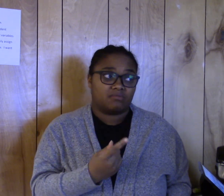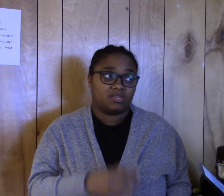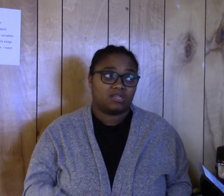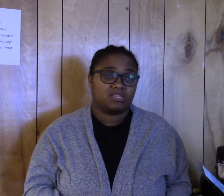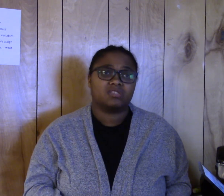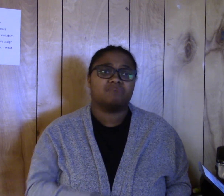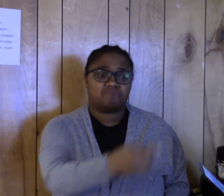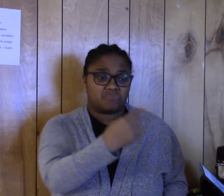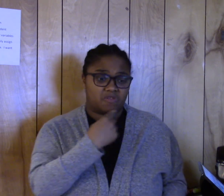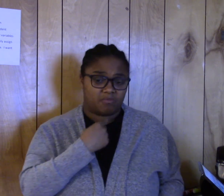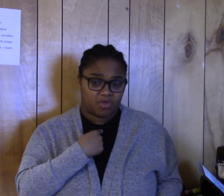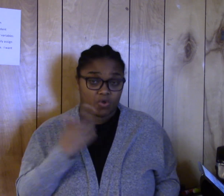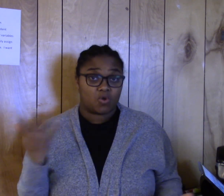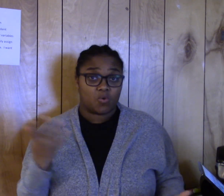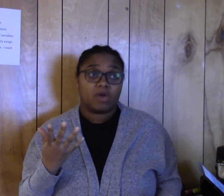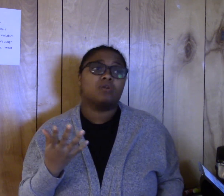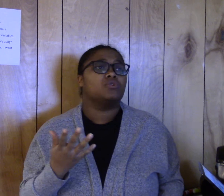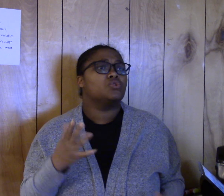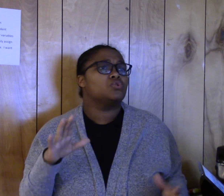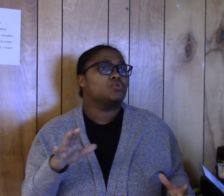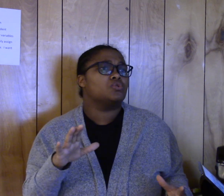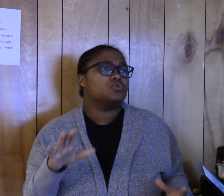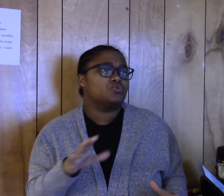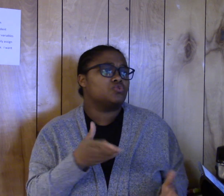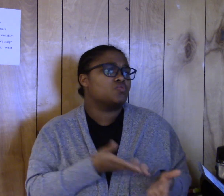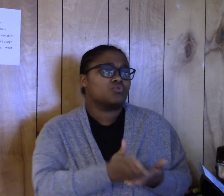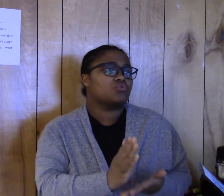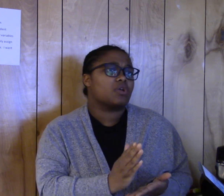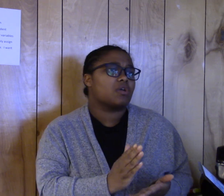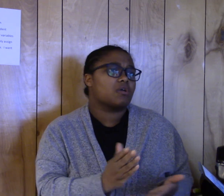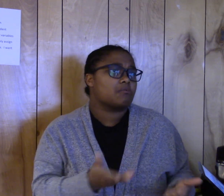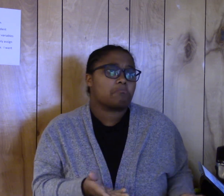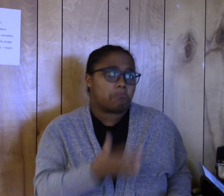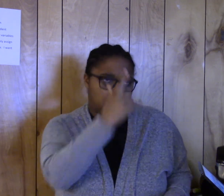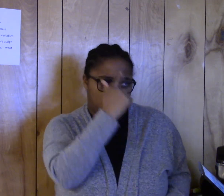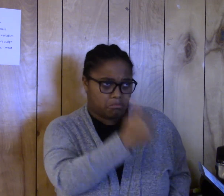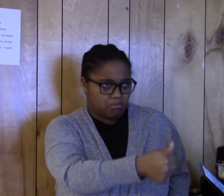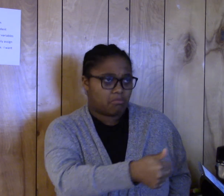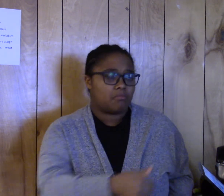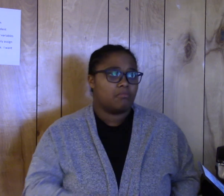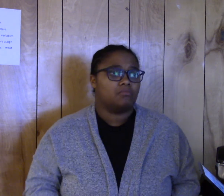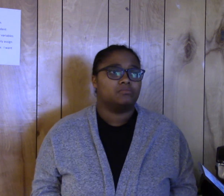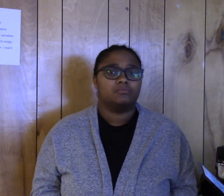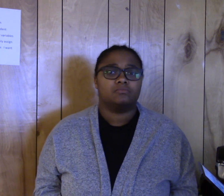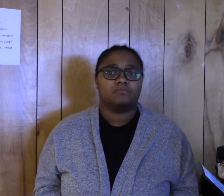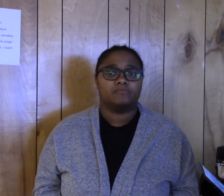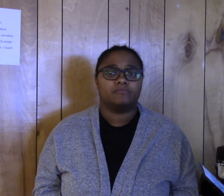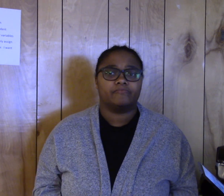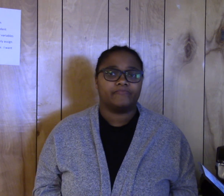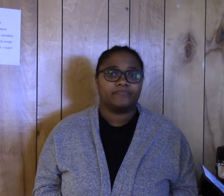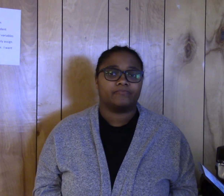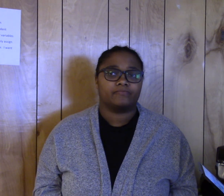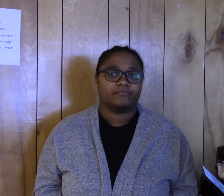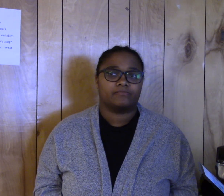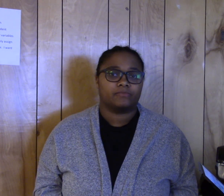right. And I thought, those are words to live by, you know, seriously, is that I don't have to listen to all of these